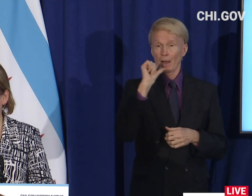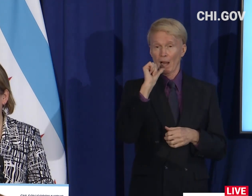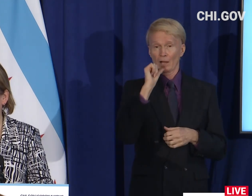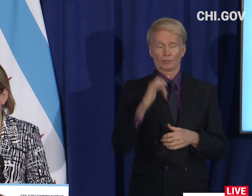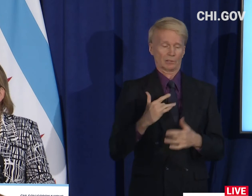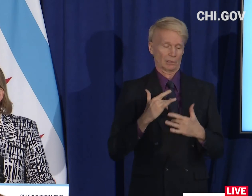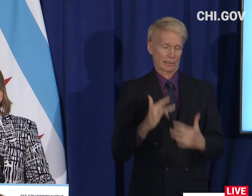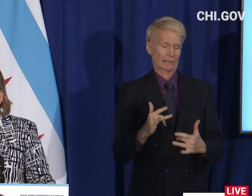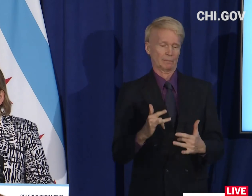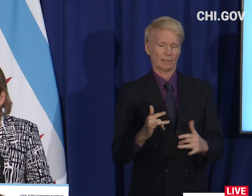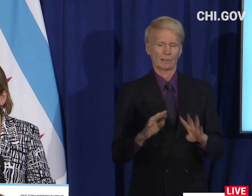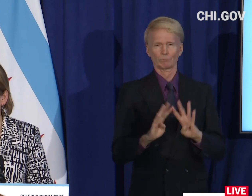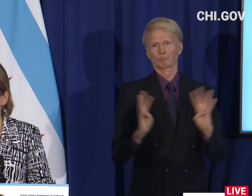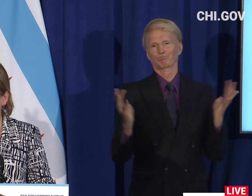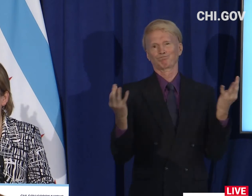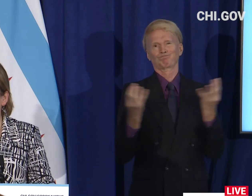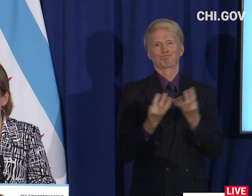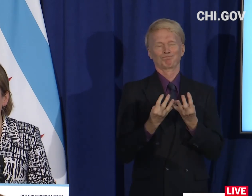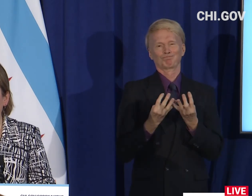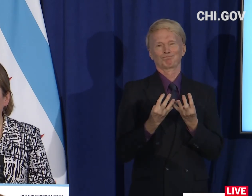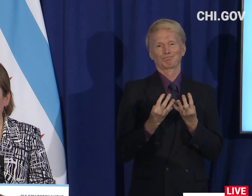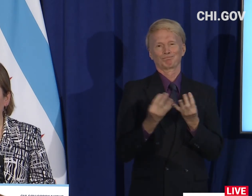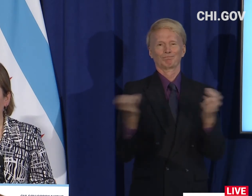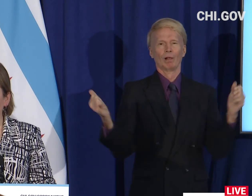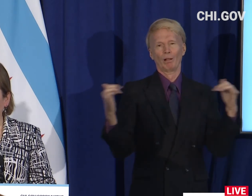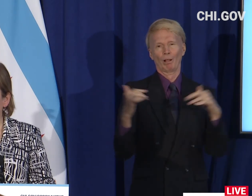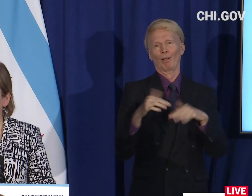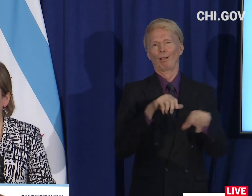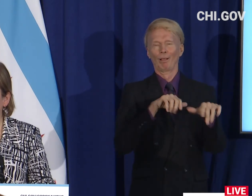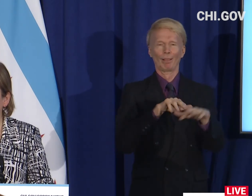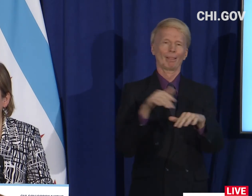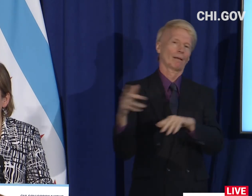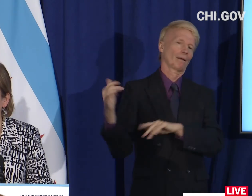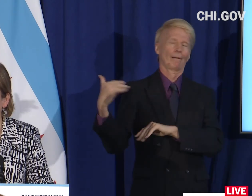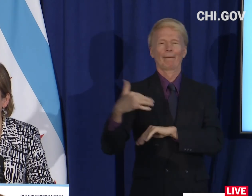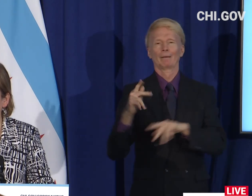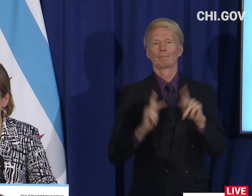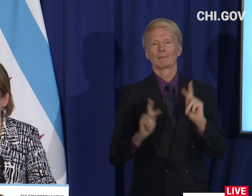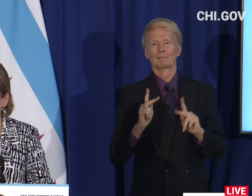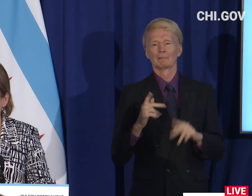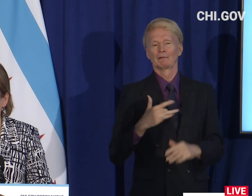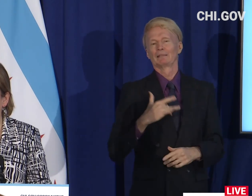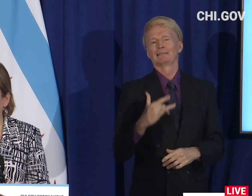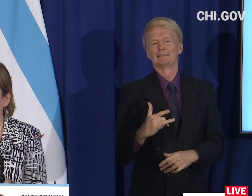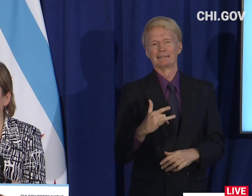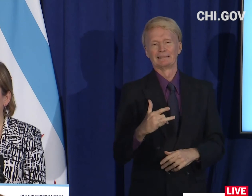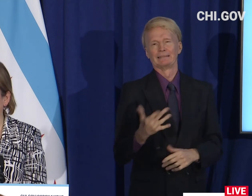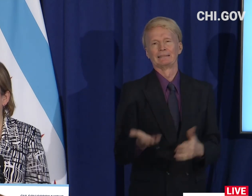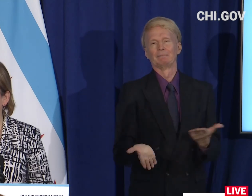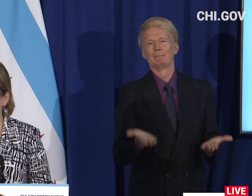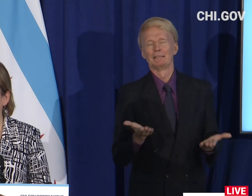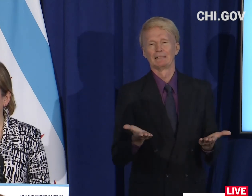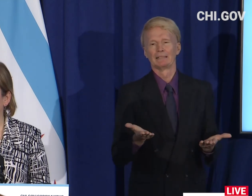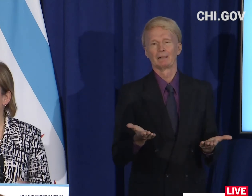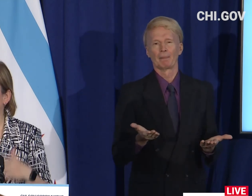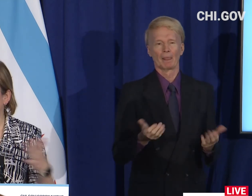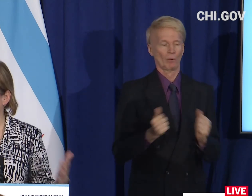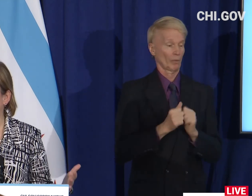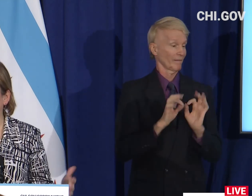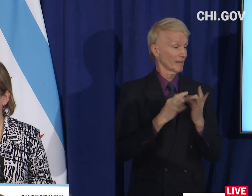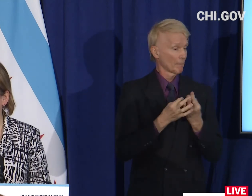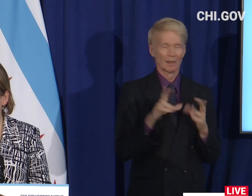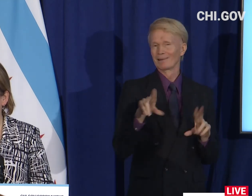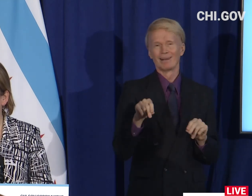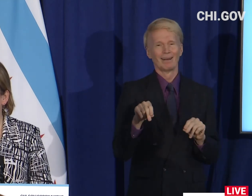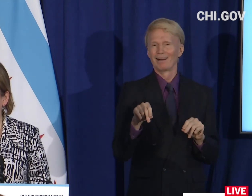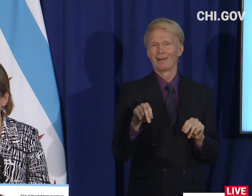to be gathering spaces. People tell us that they're less likely to be out perhaps just with their family. They're more